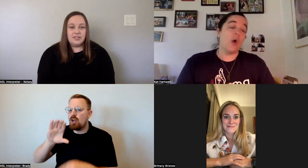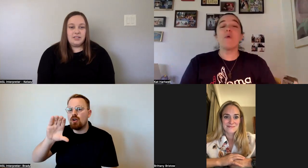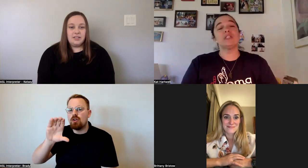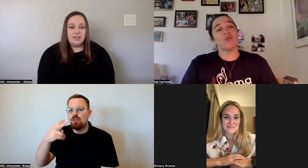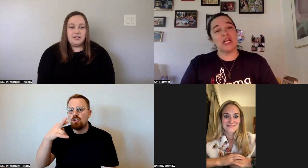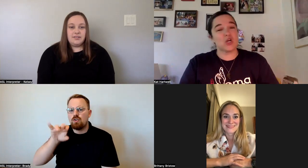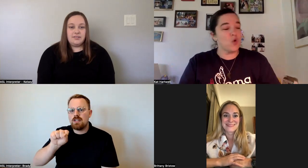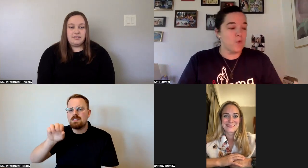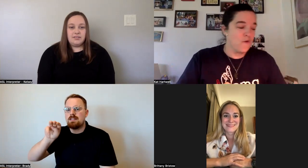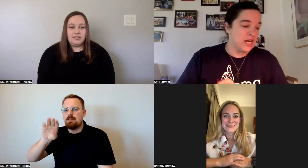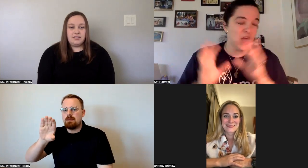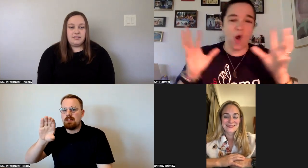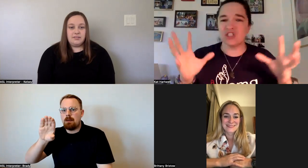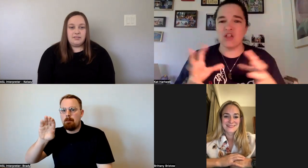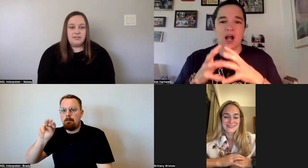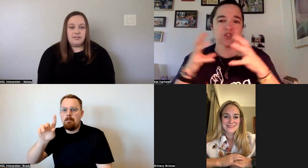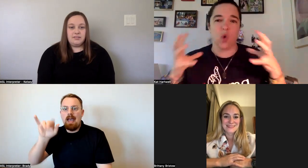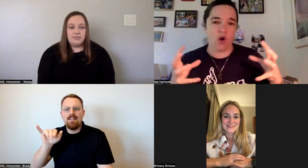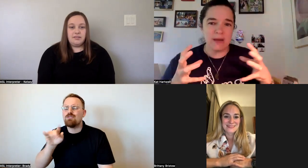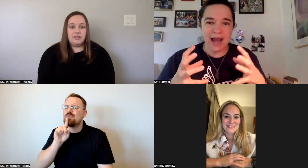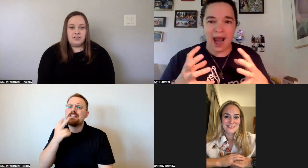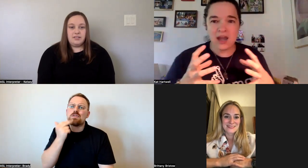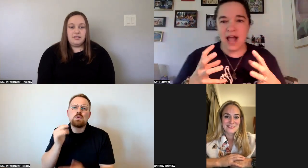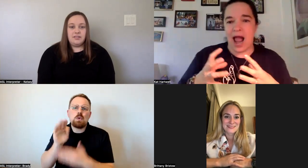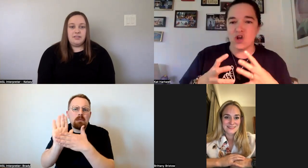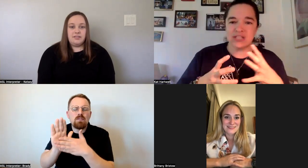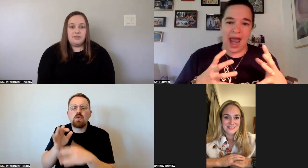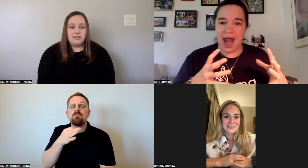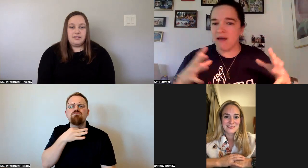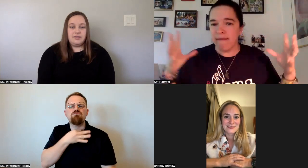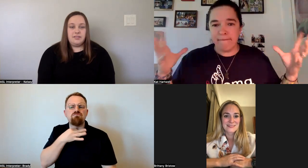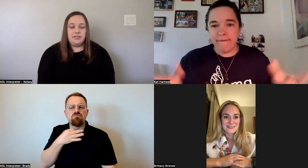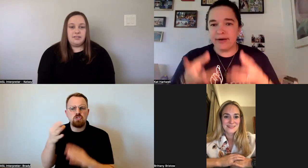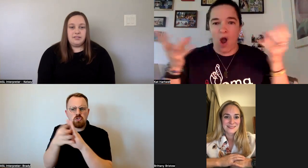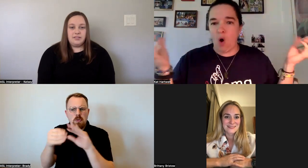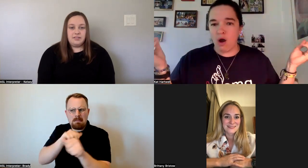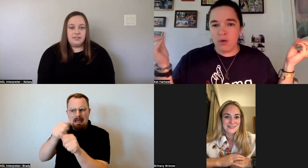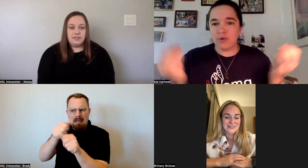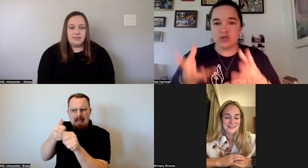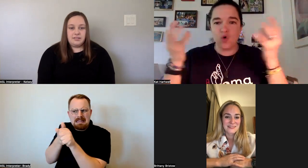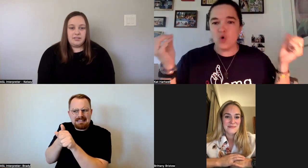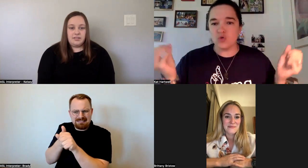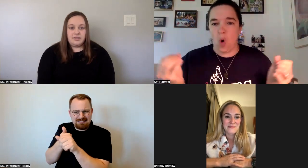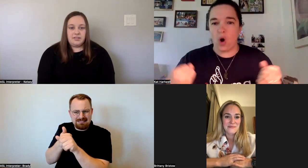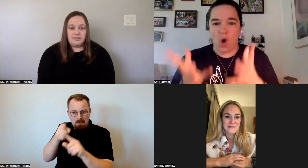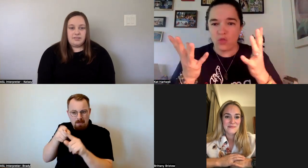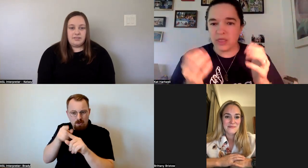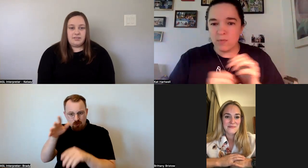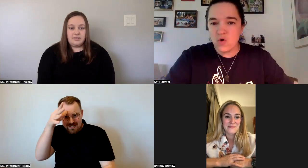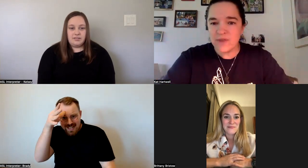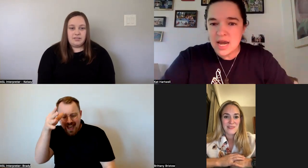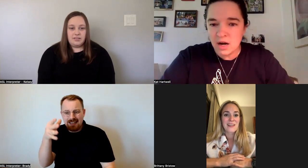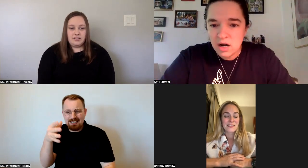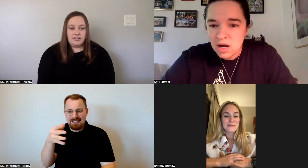McNally. So it was a really cute movie. So is there like a story behind it, like how your dad, you know, produced or